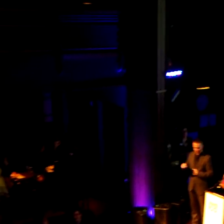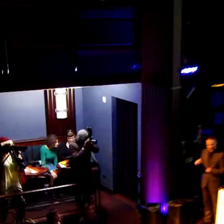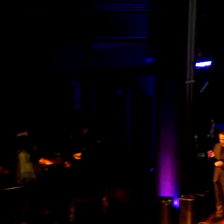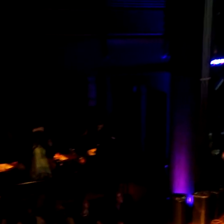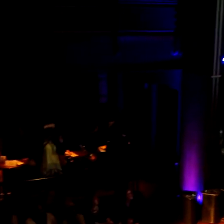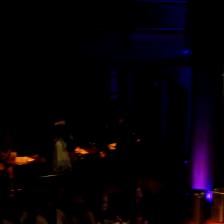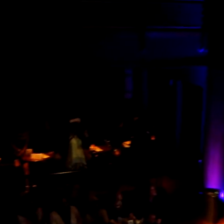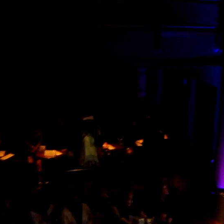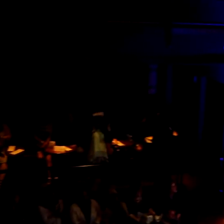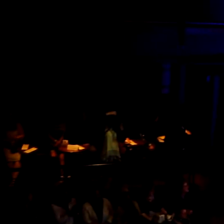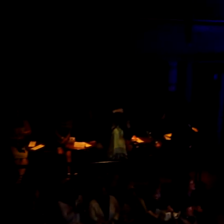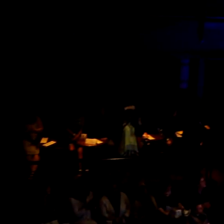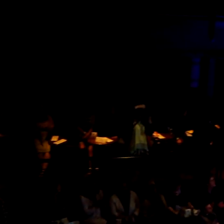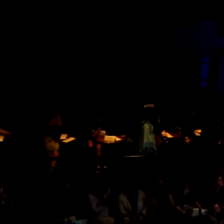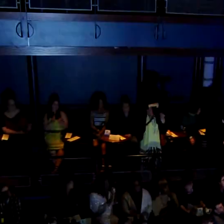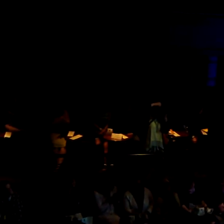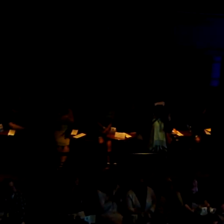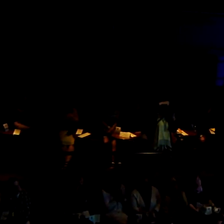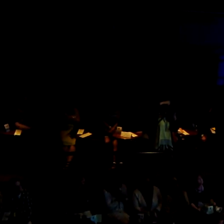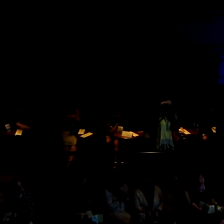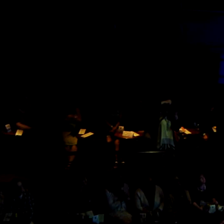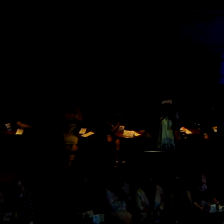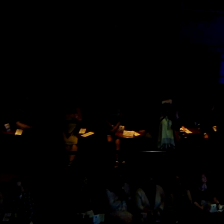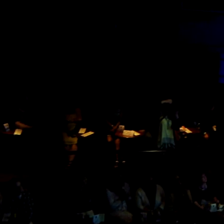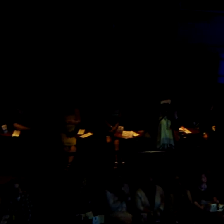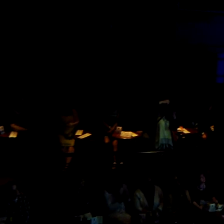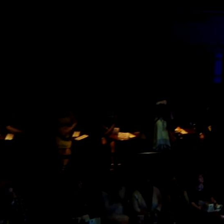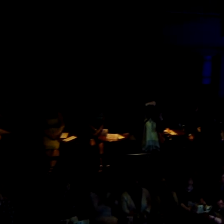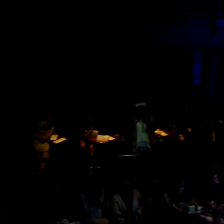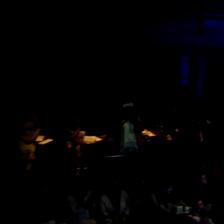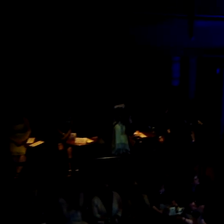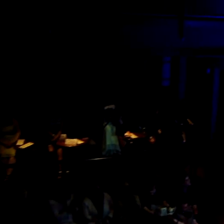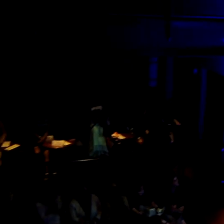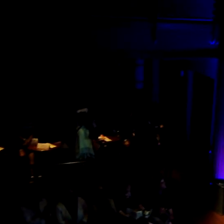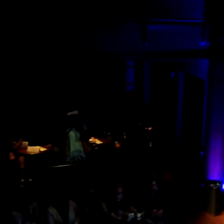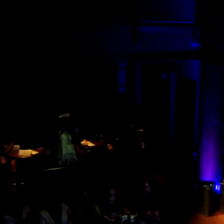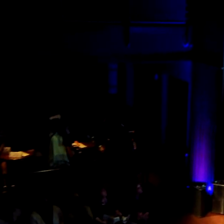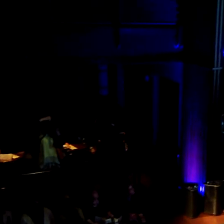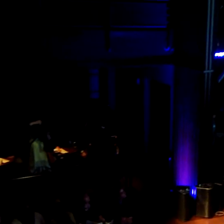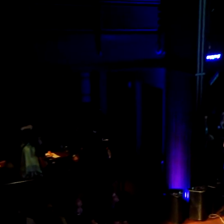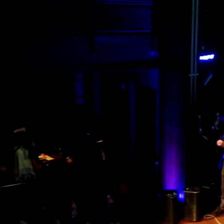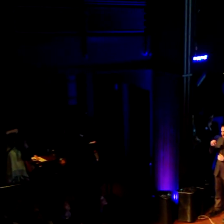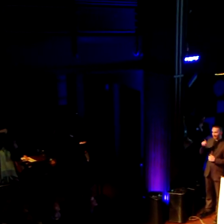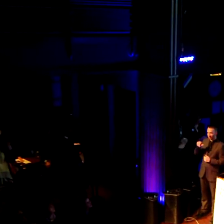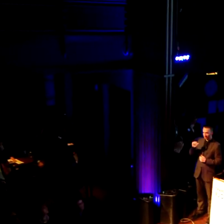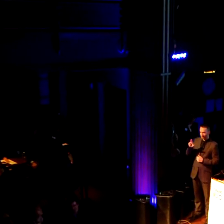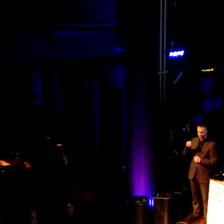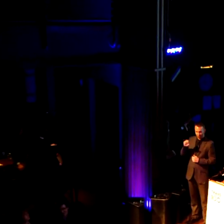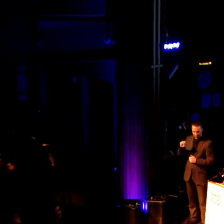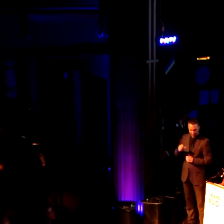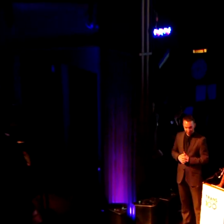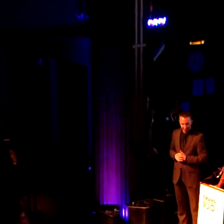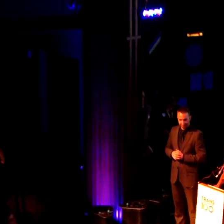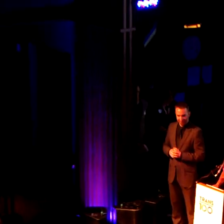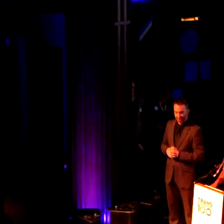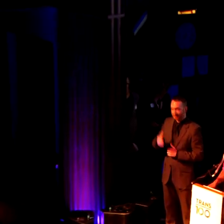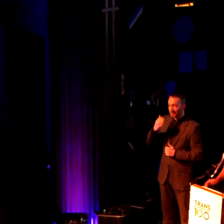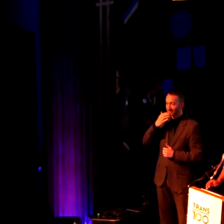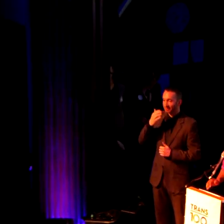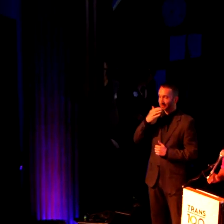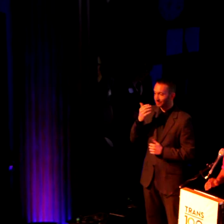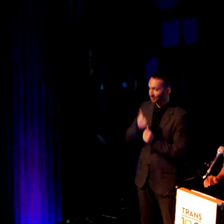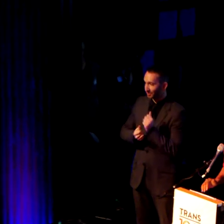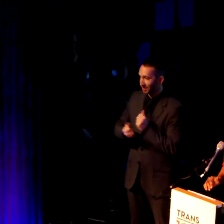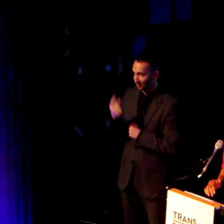yes. Thank you, Tony Dorsey. Thank you, Angelica Ross. And thank you